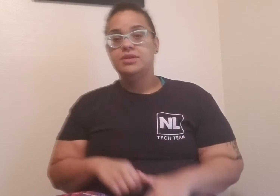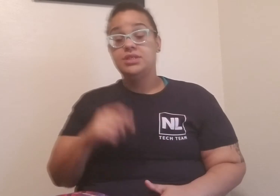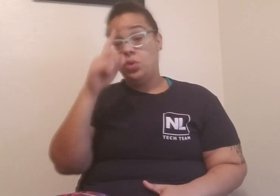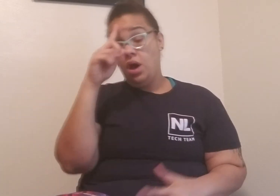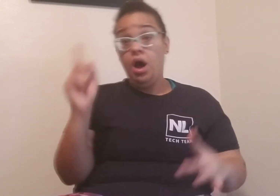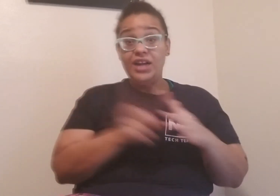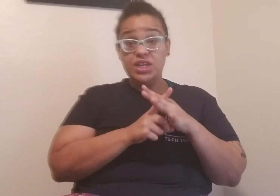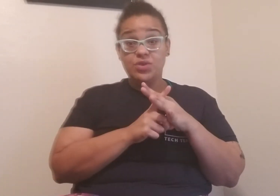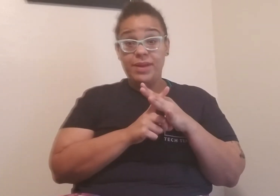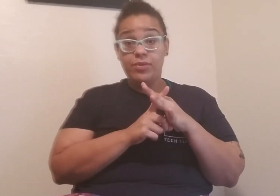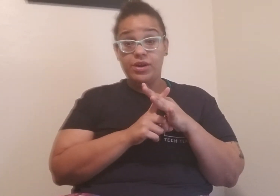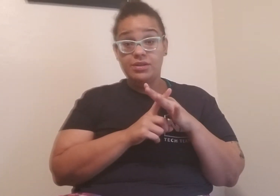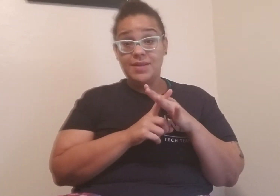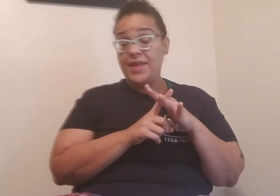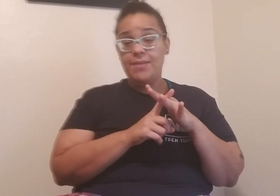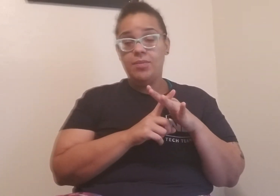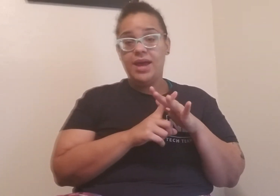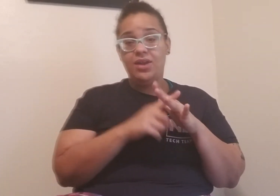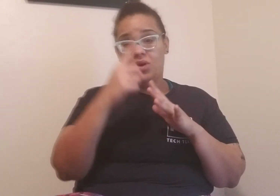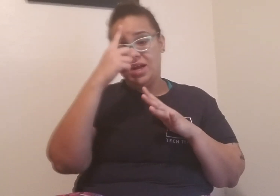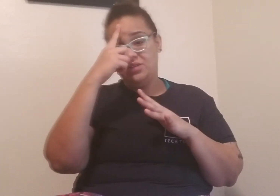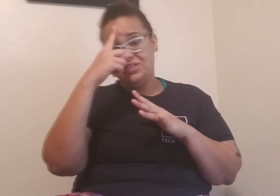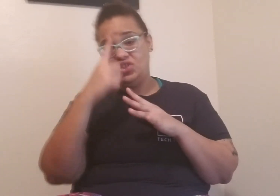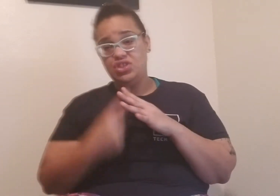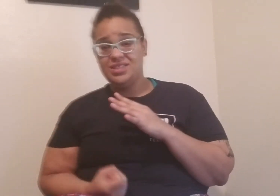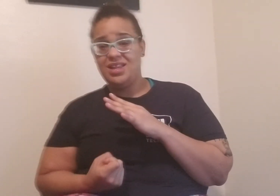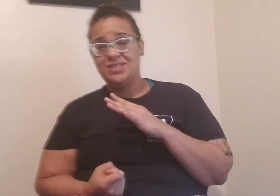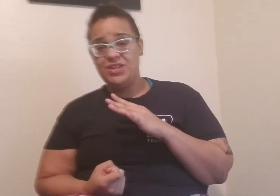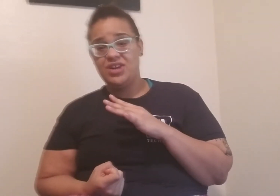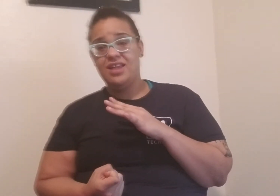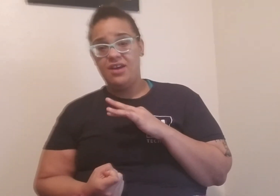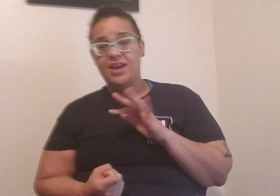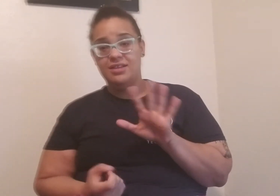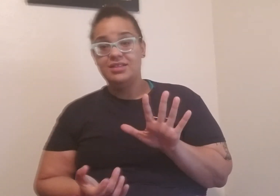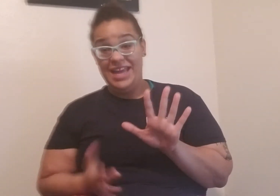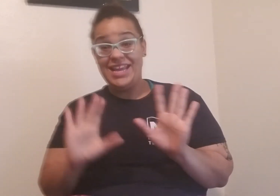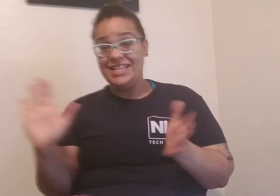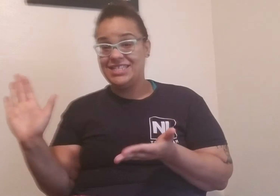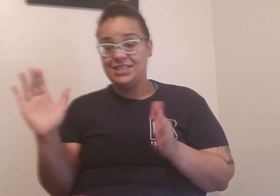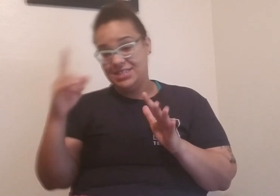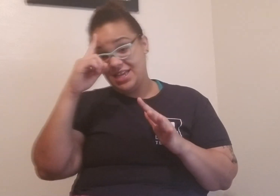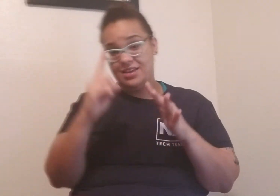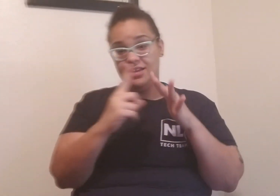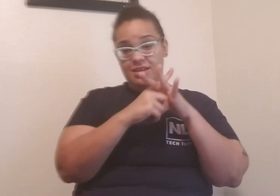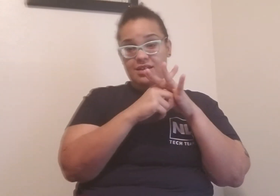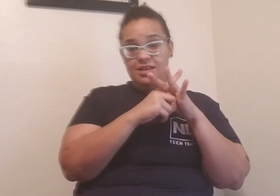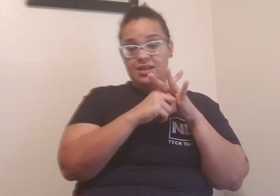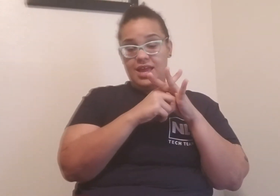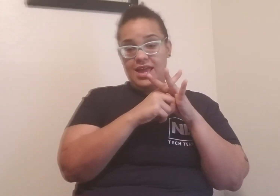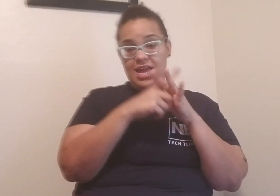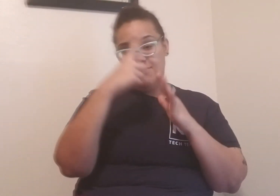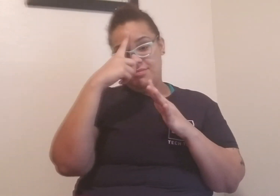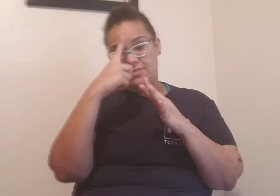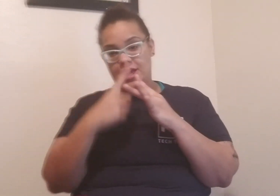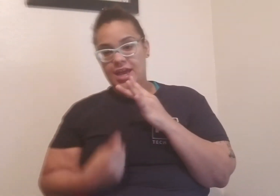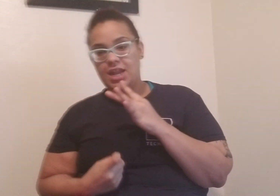So just remembered, something came to mind, or I just lost my train of thought. Like see, it came and it